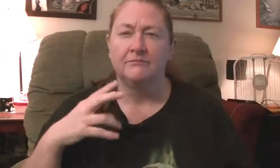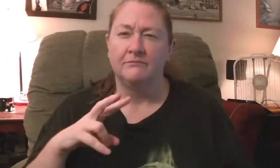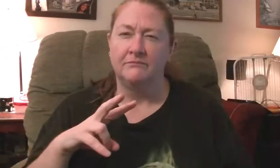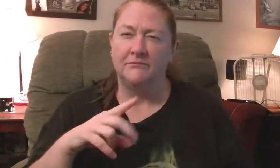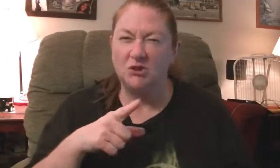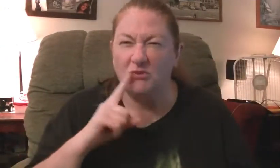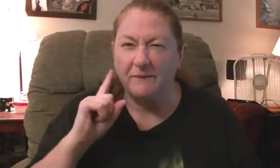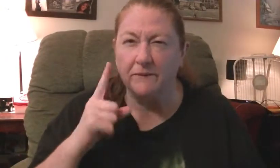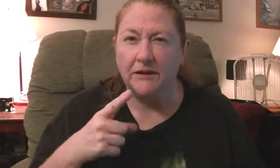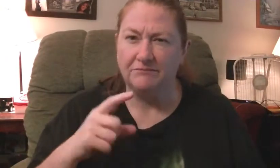I've